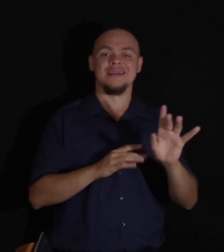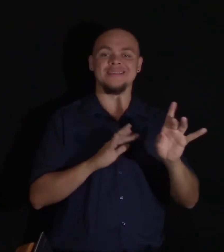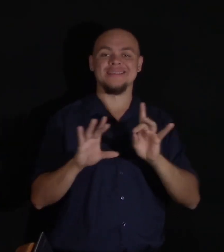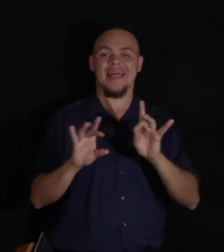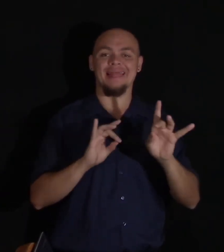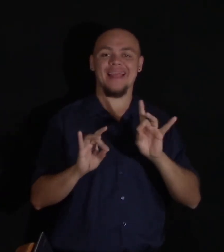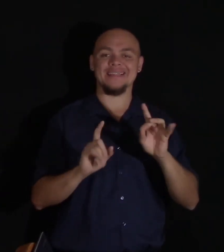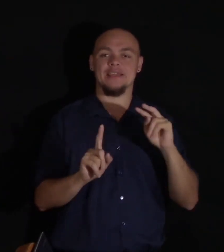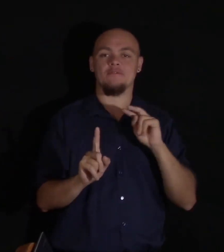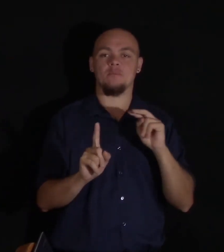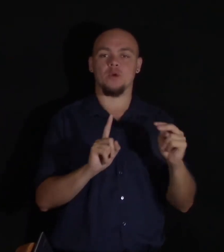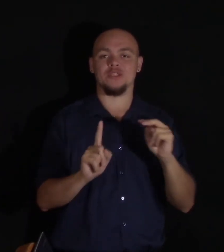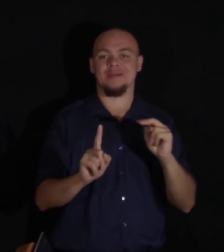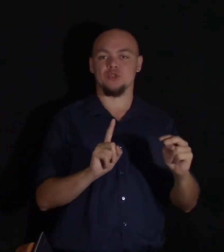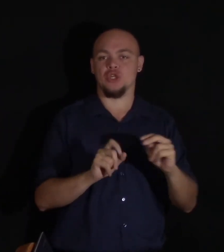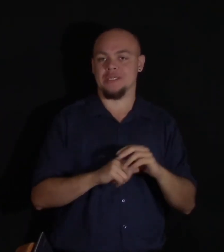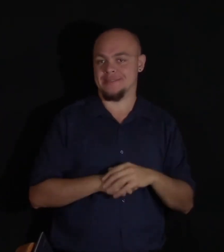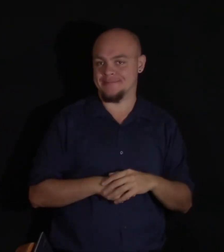perception.